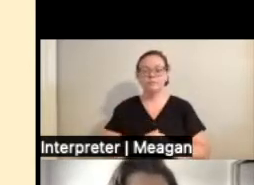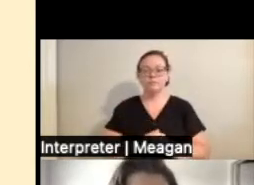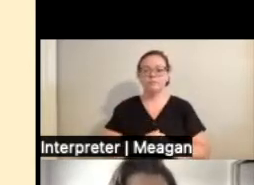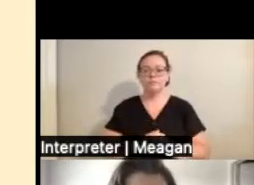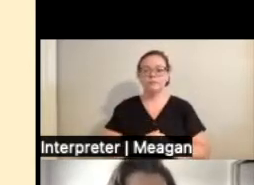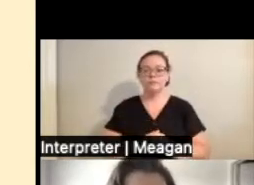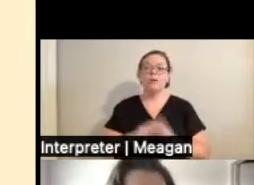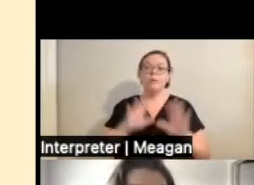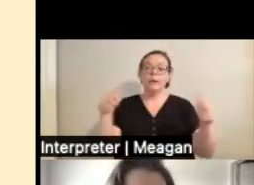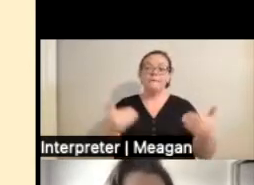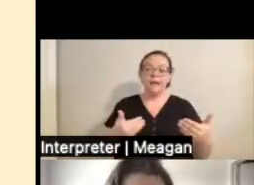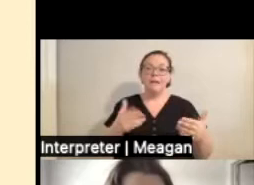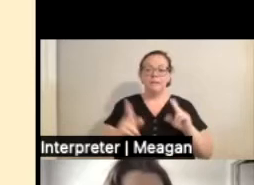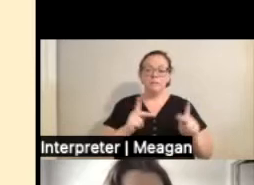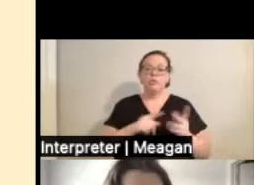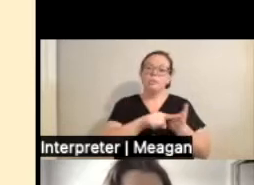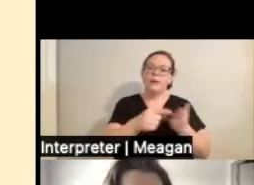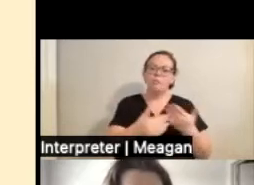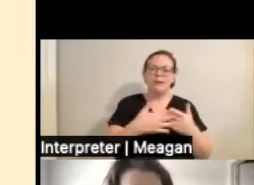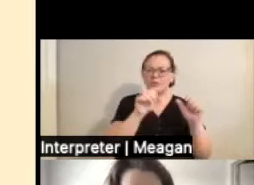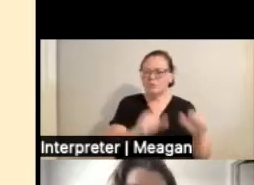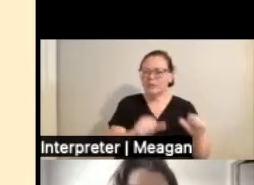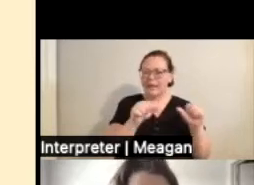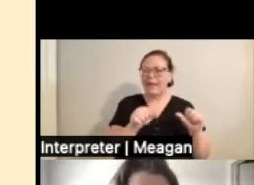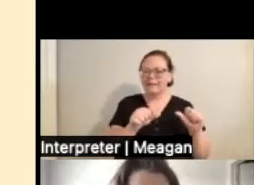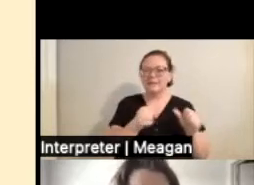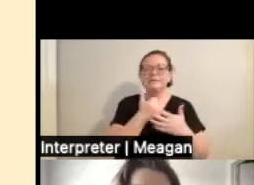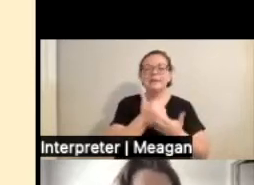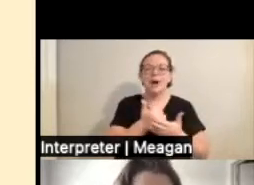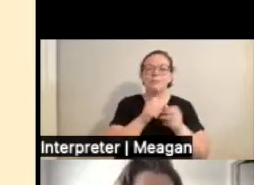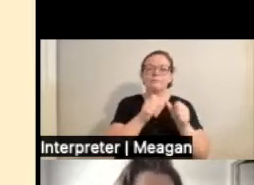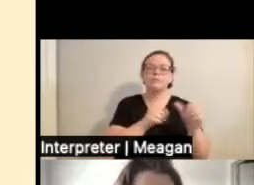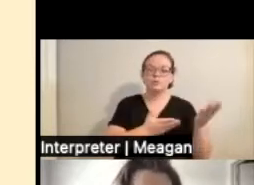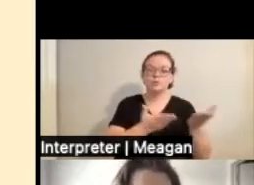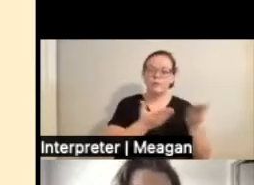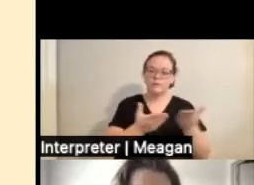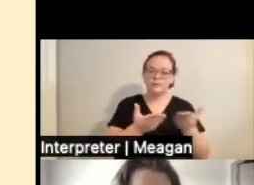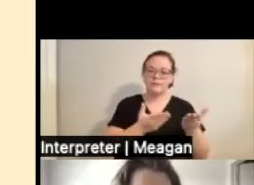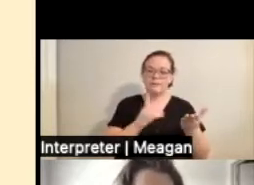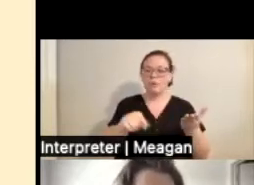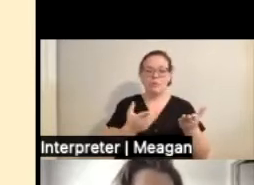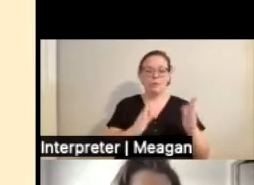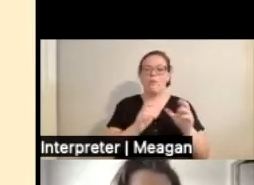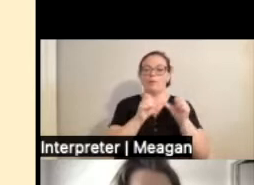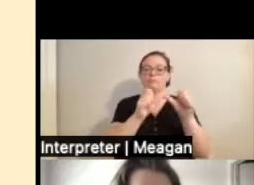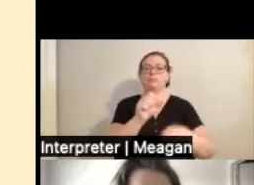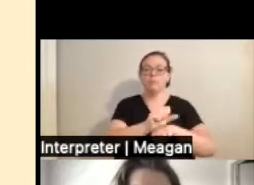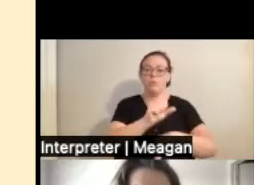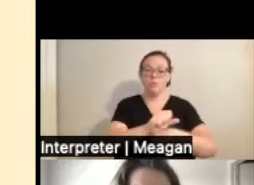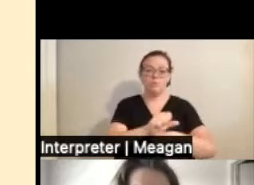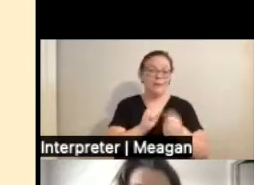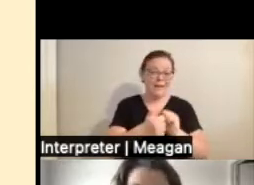We invite attendees to pay what they can to help continue these services. The only way that we can sustain this work is